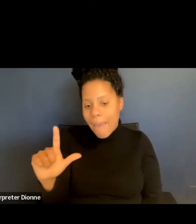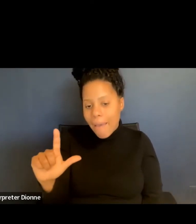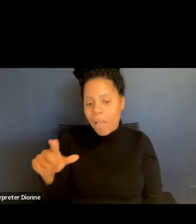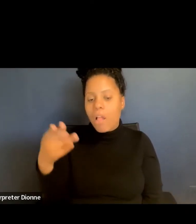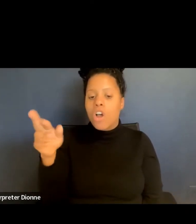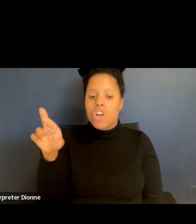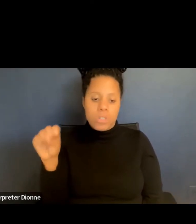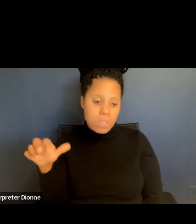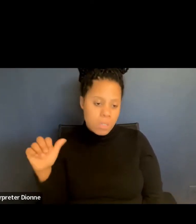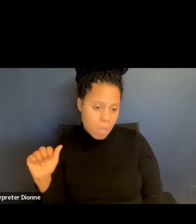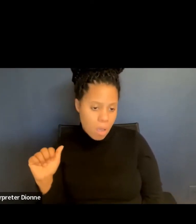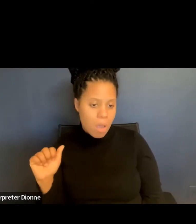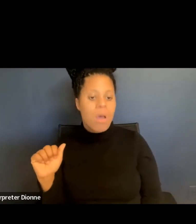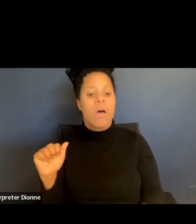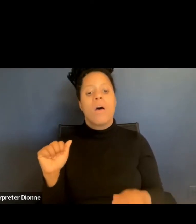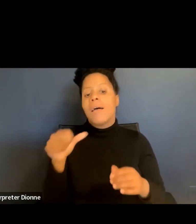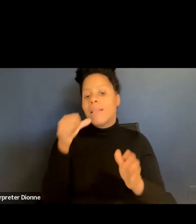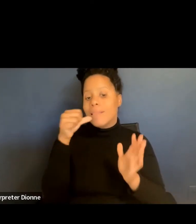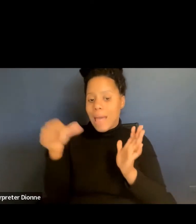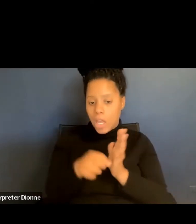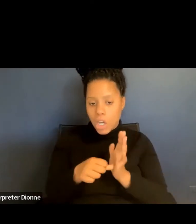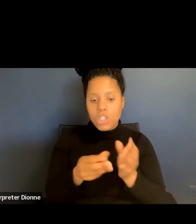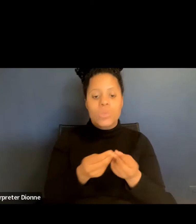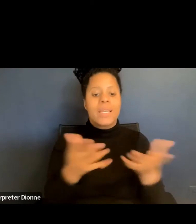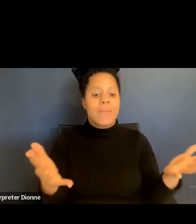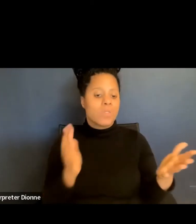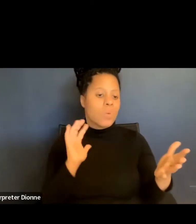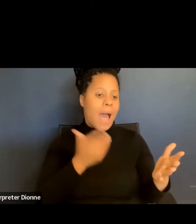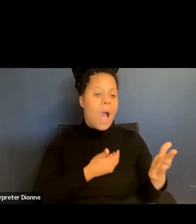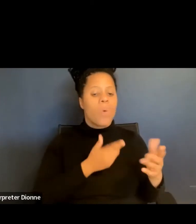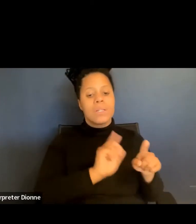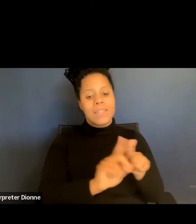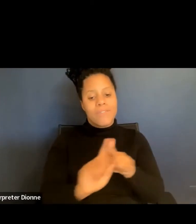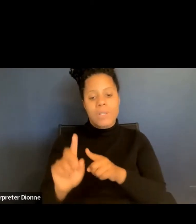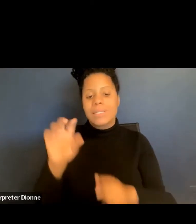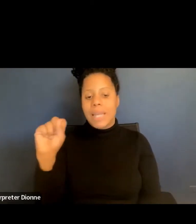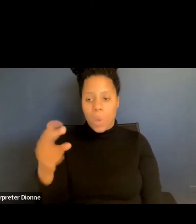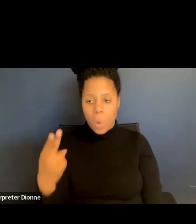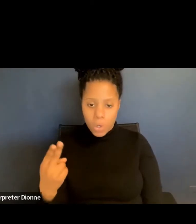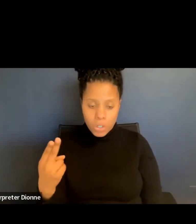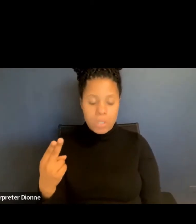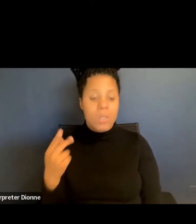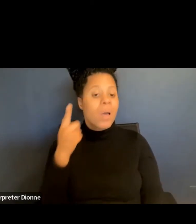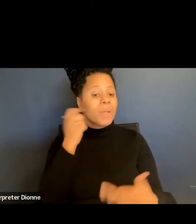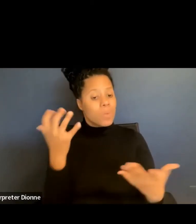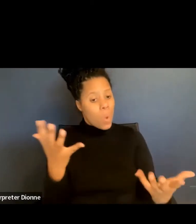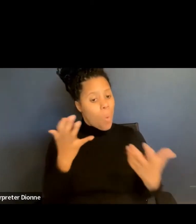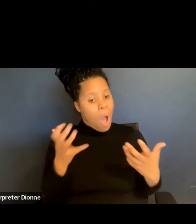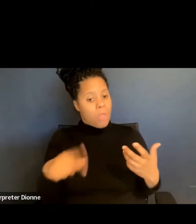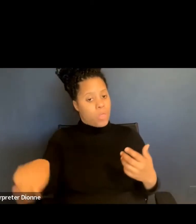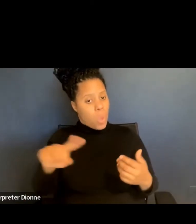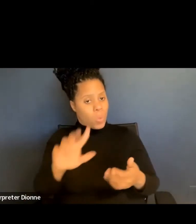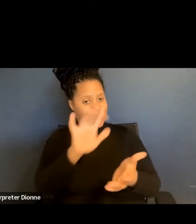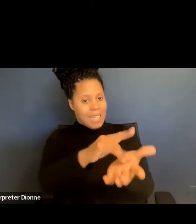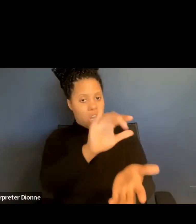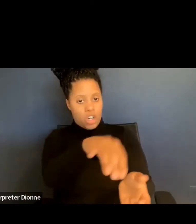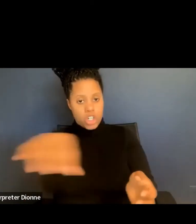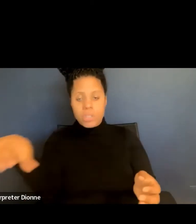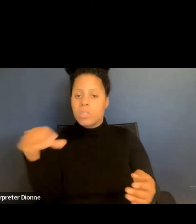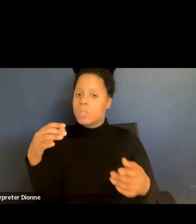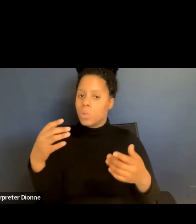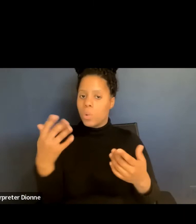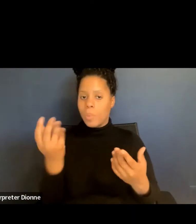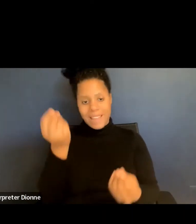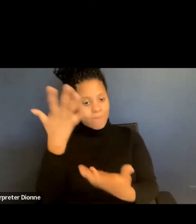HRSA communication channels to our stakeholders. We want health centers to be informed, to proactively reach out to you as potential